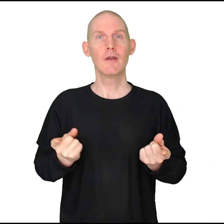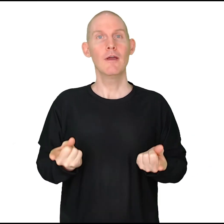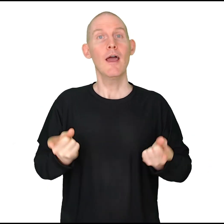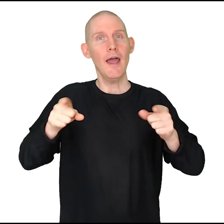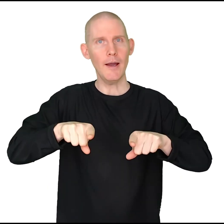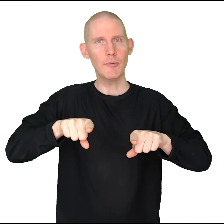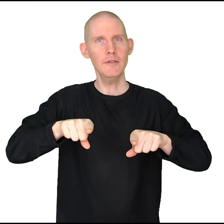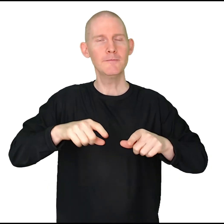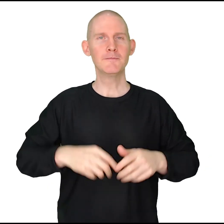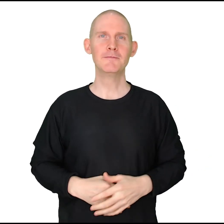happen,